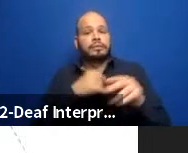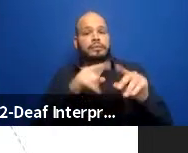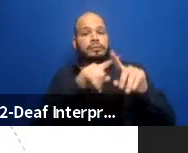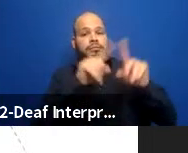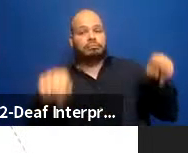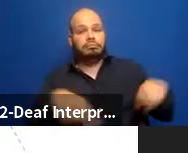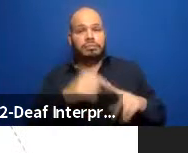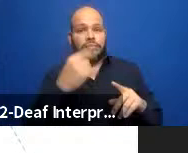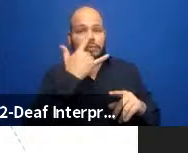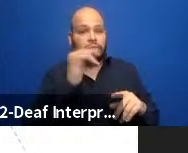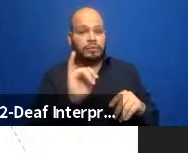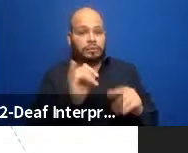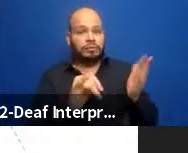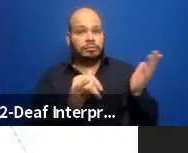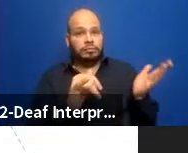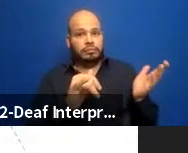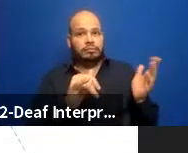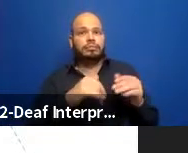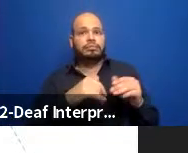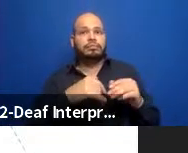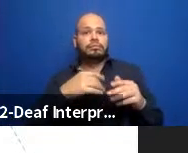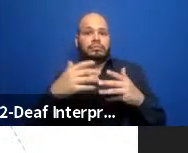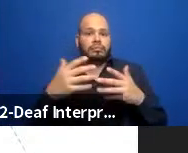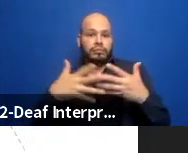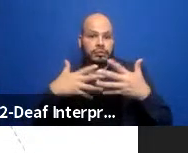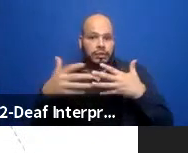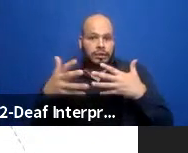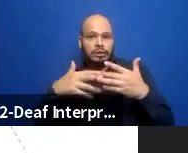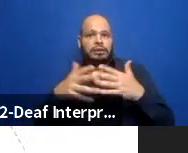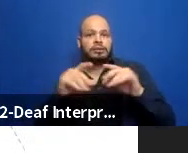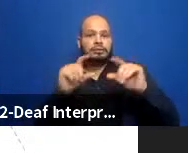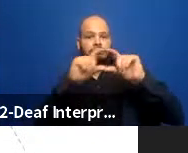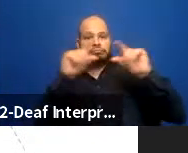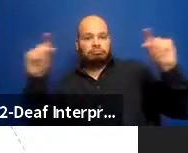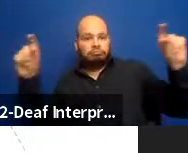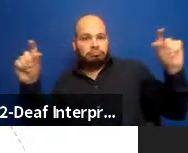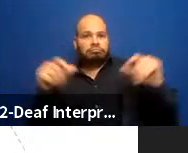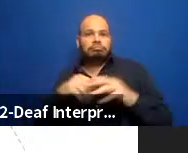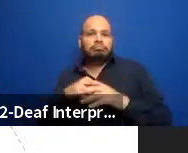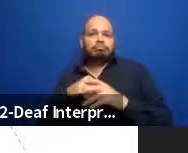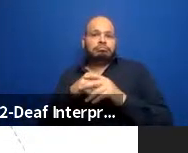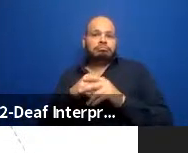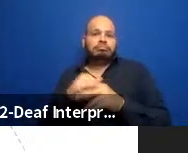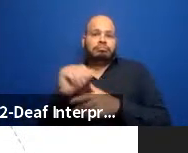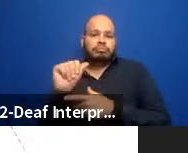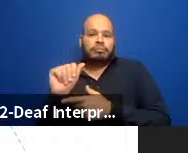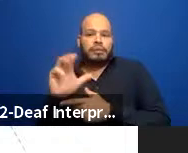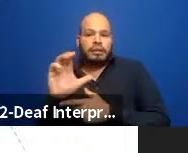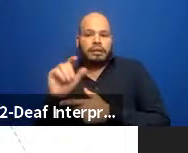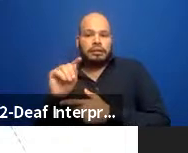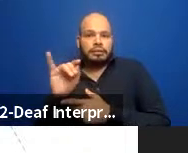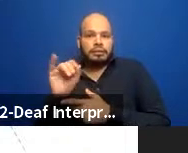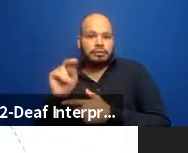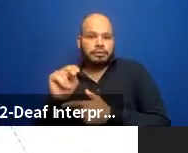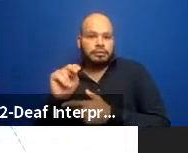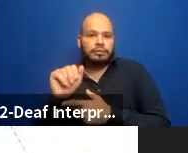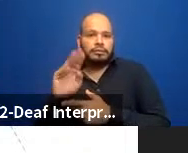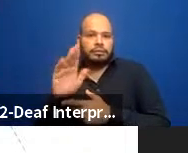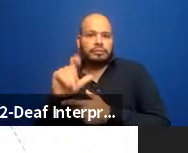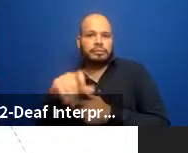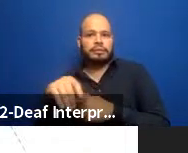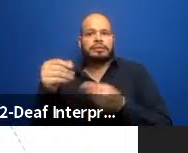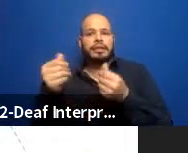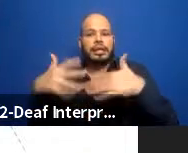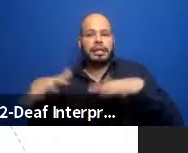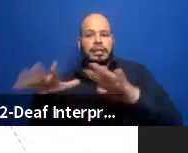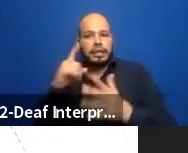is Actionable Land Acknowledgement. And there are three square graphs, the logo of the Sangorite Land Trust, the back